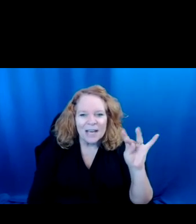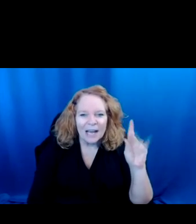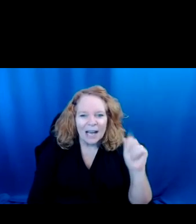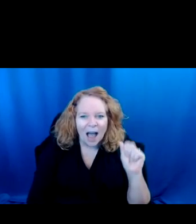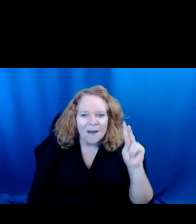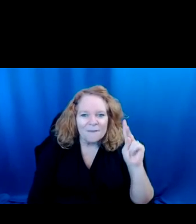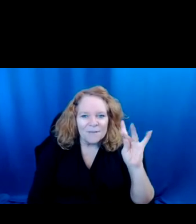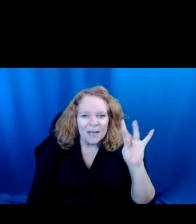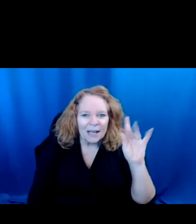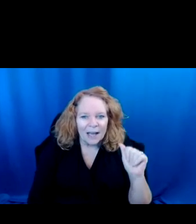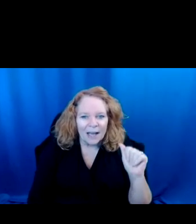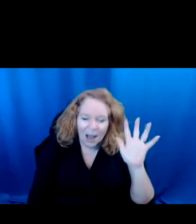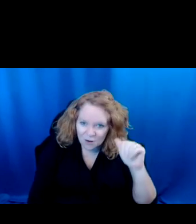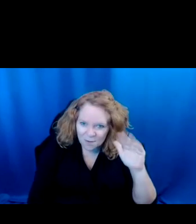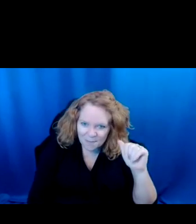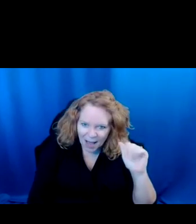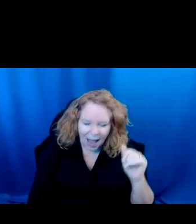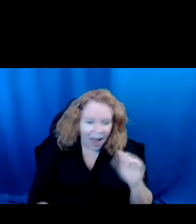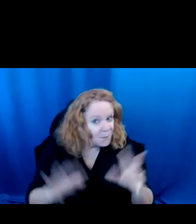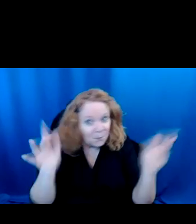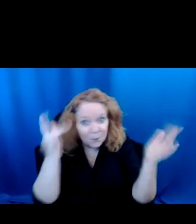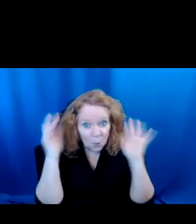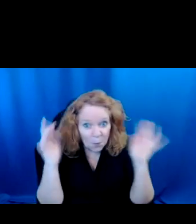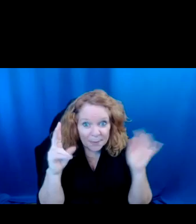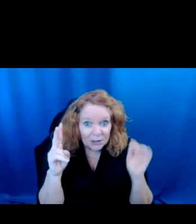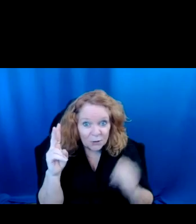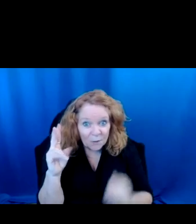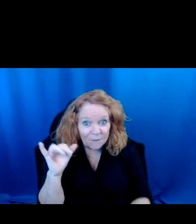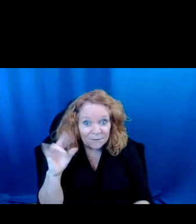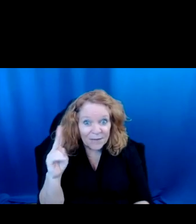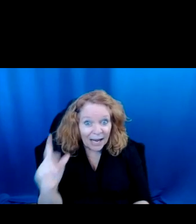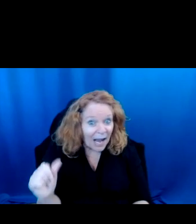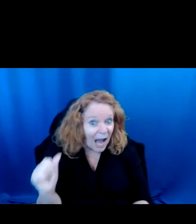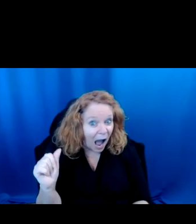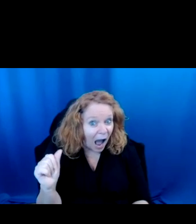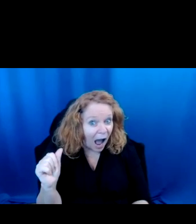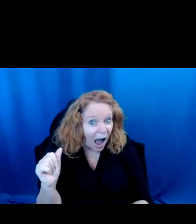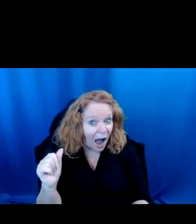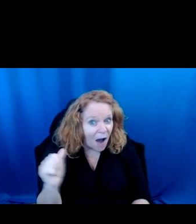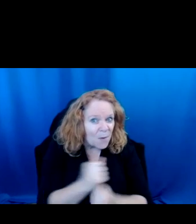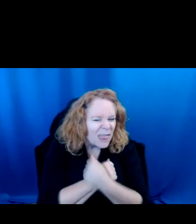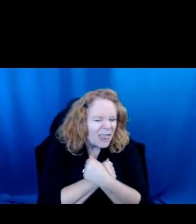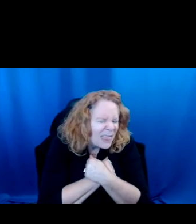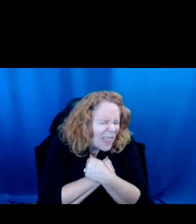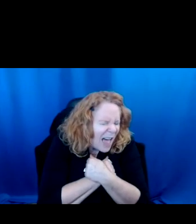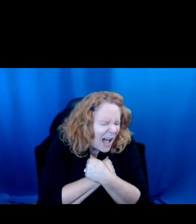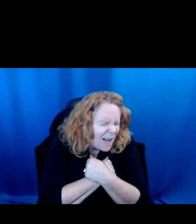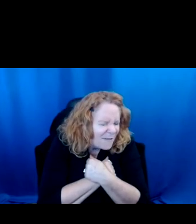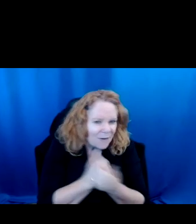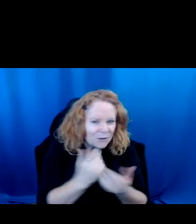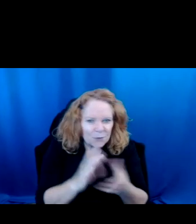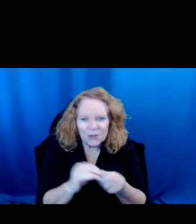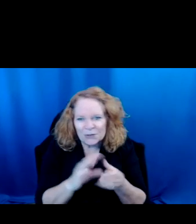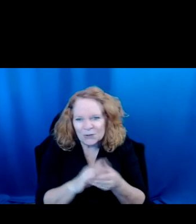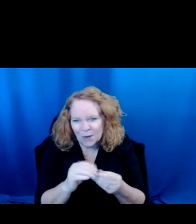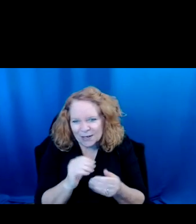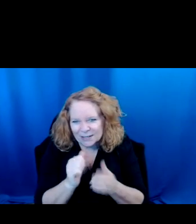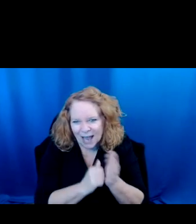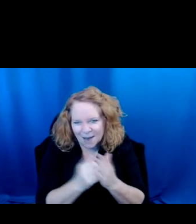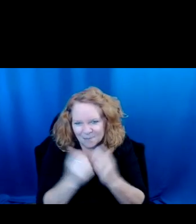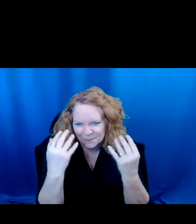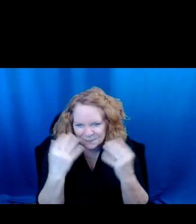goodbye, Vicar. Whoop-a-dee-doo, Vicar! Thanks for being with us, Vicar. We've loved having you on our Storytime Show. The